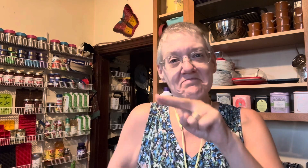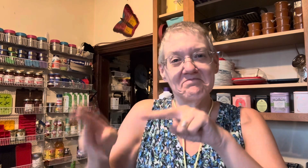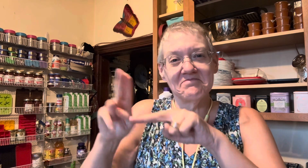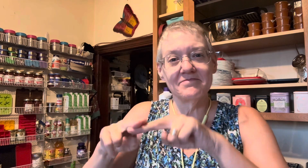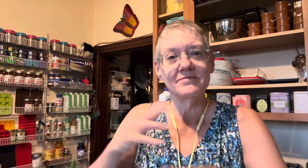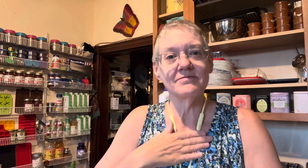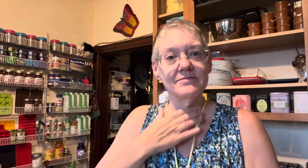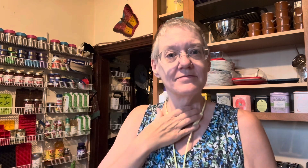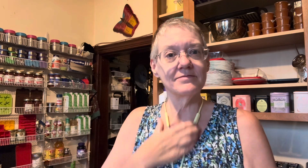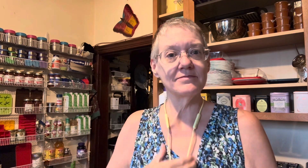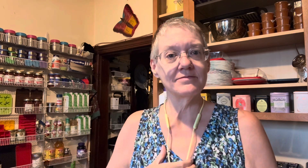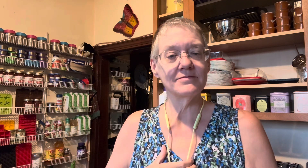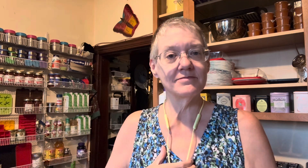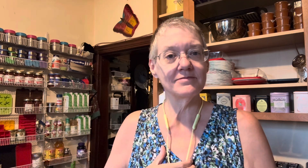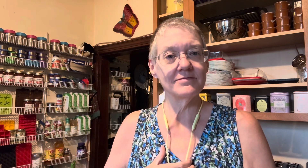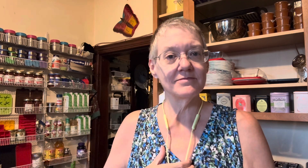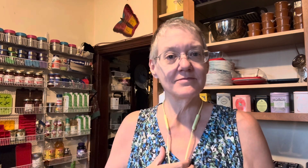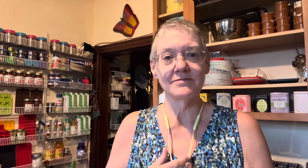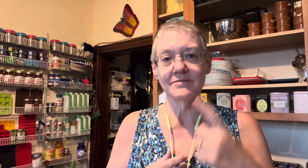my hunger increase.